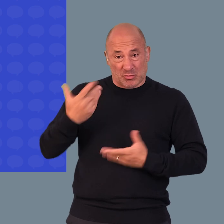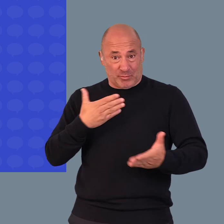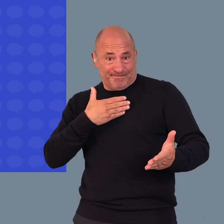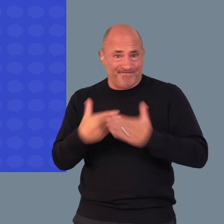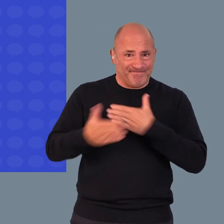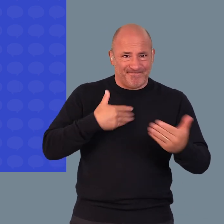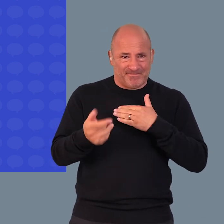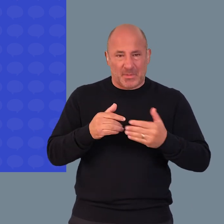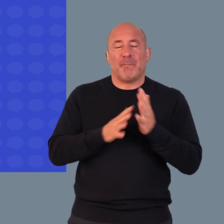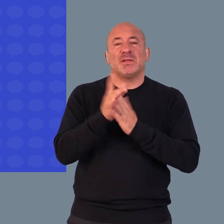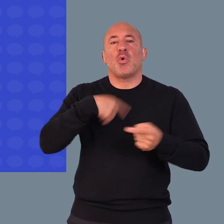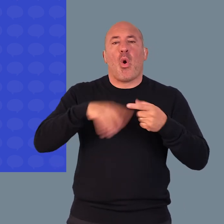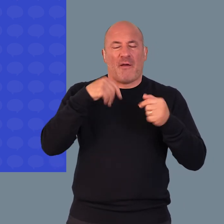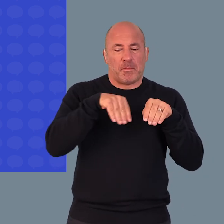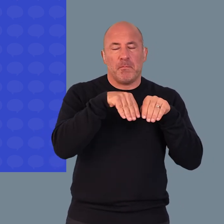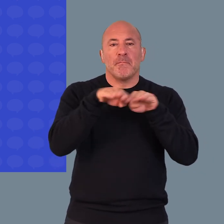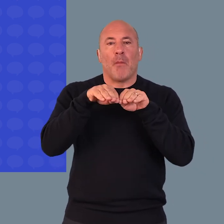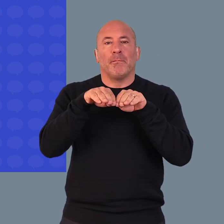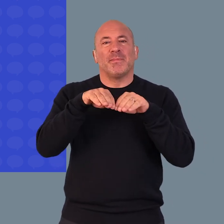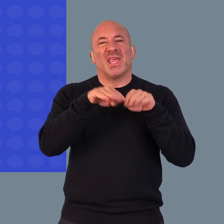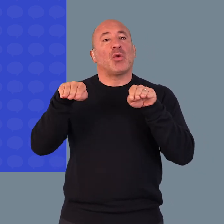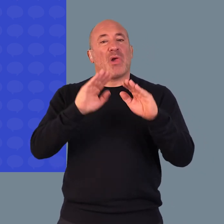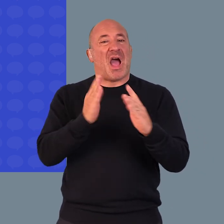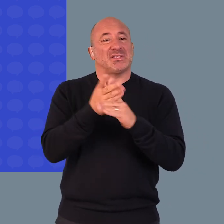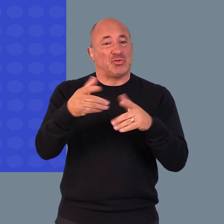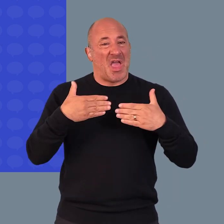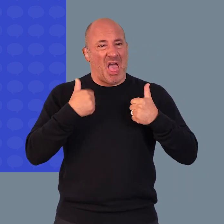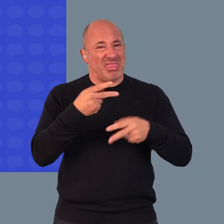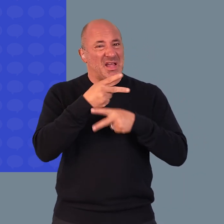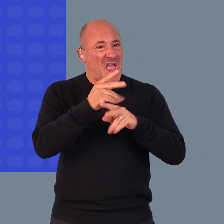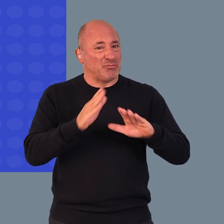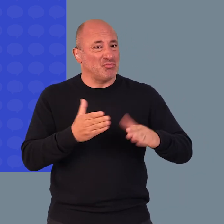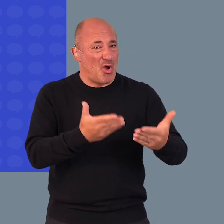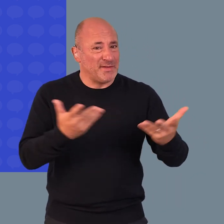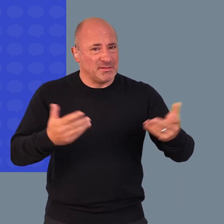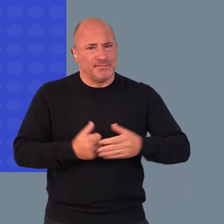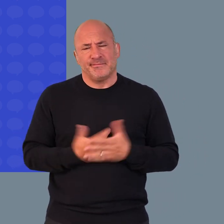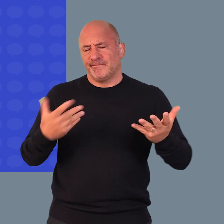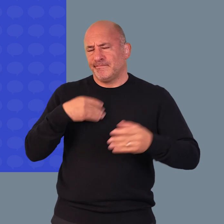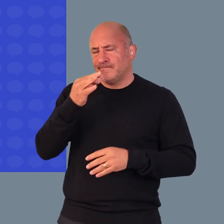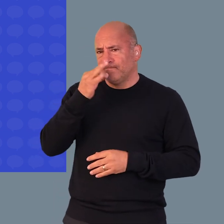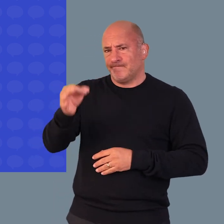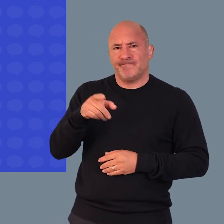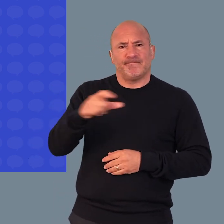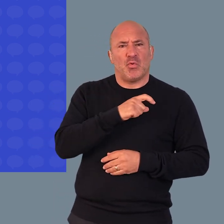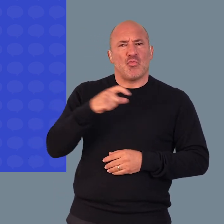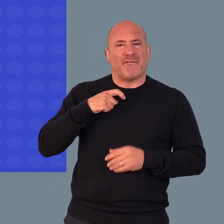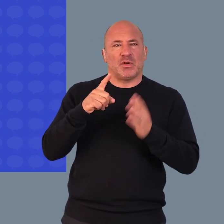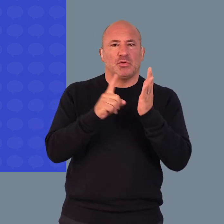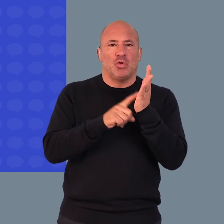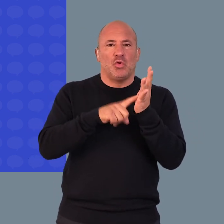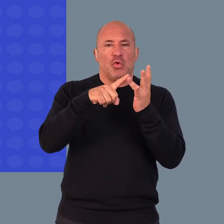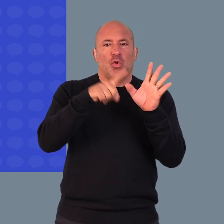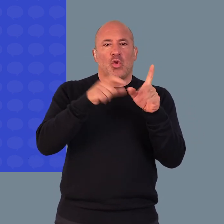clear that people wanted us to act now so that everyone has equal access to health and care services.